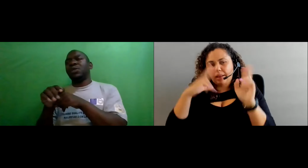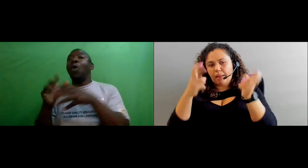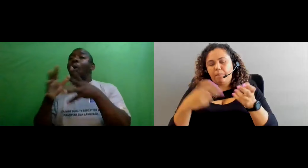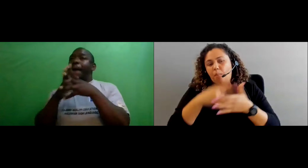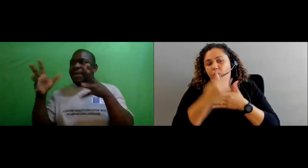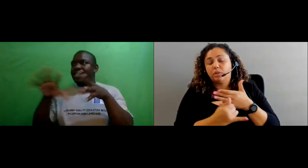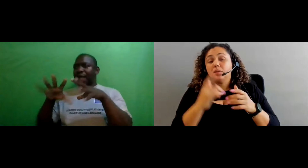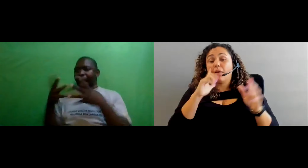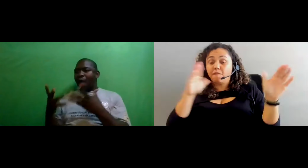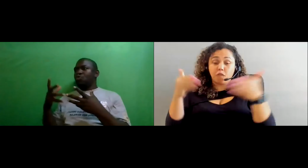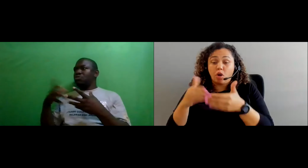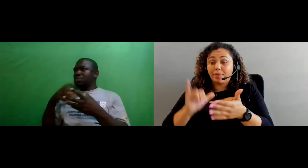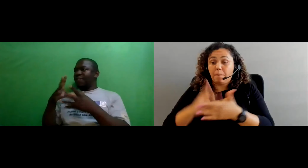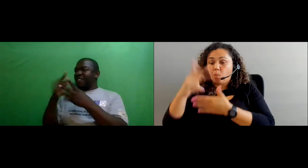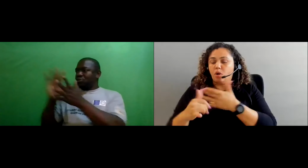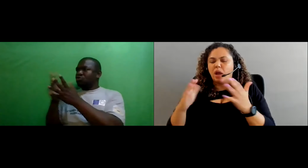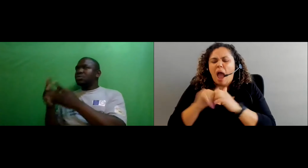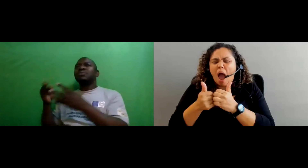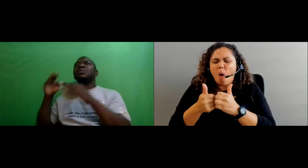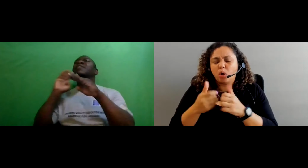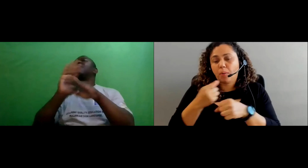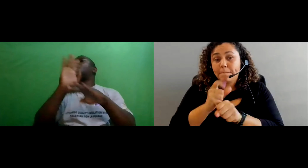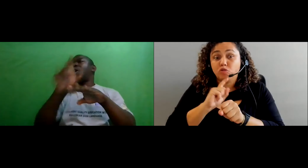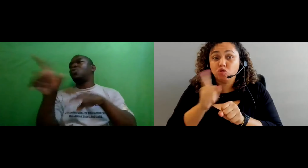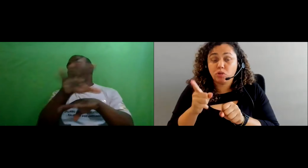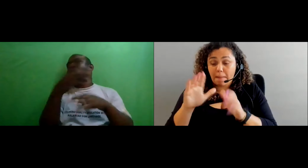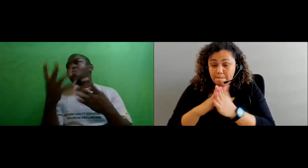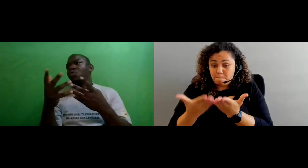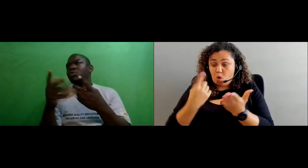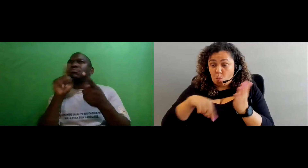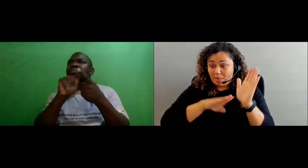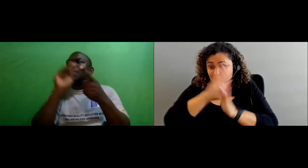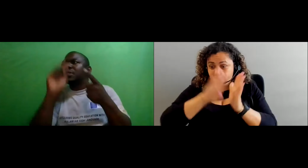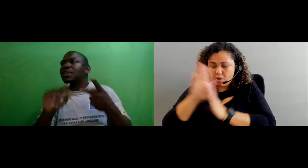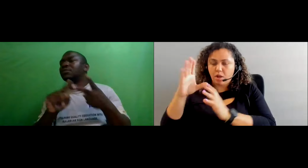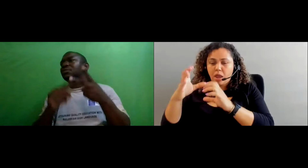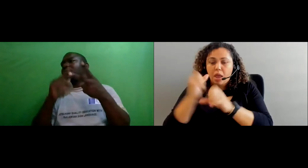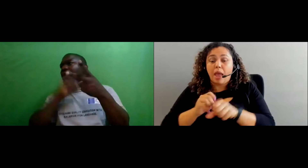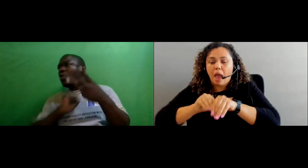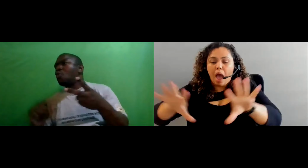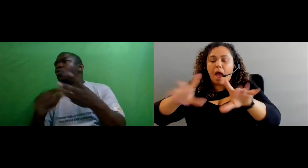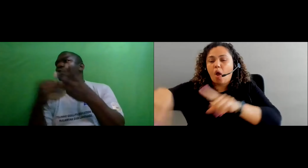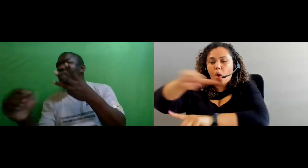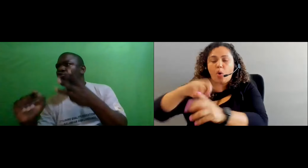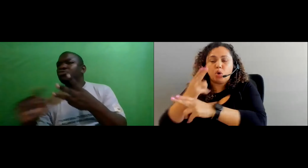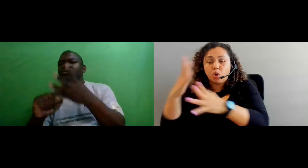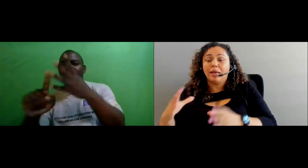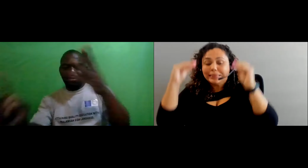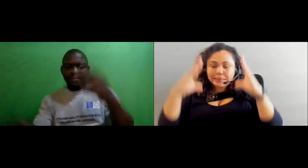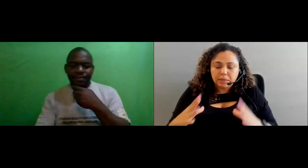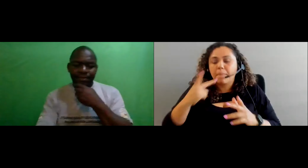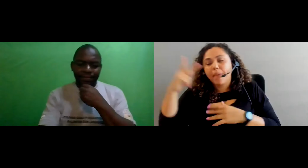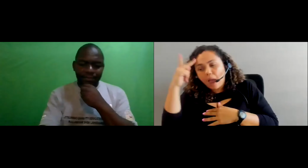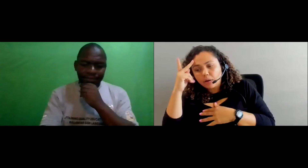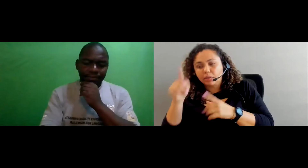And the focus of the project was how to make sure that the books that we developed could get out to the users, for example, teachers,